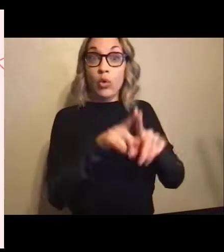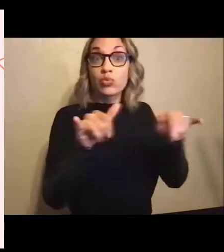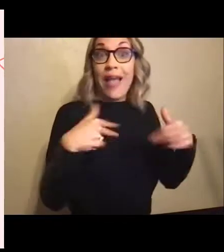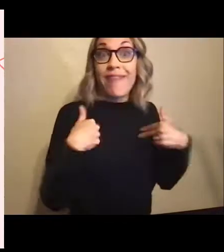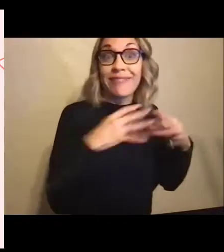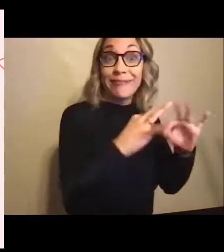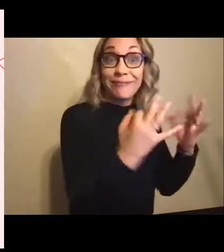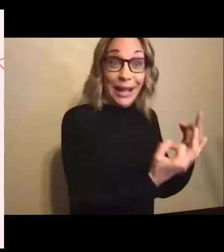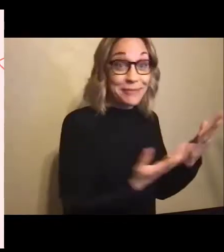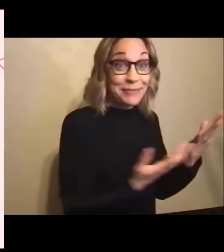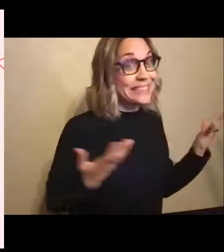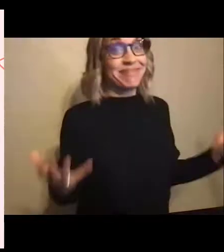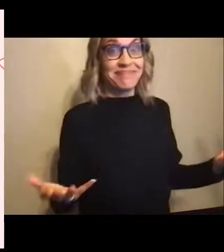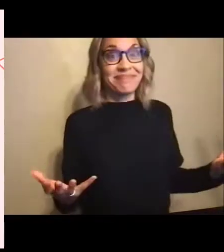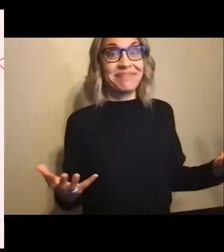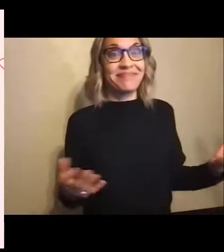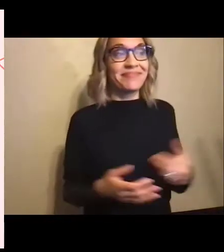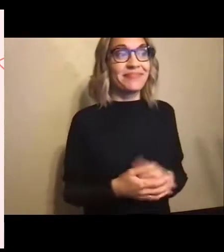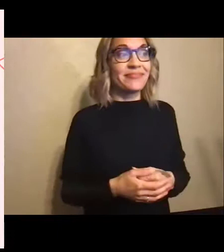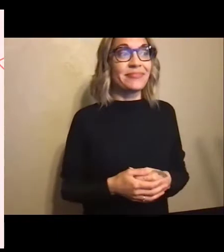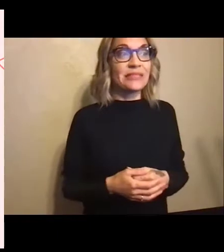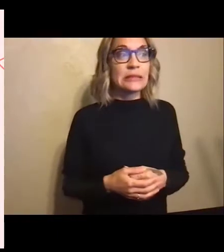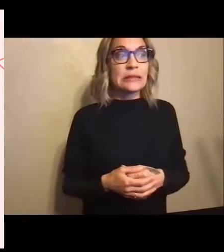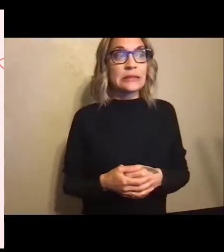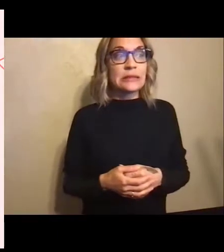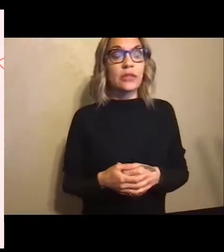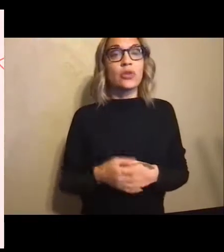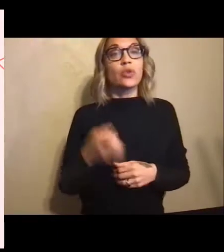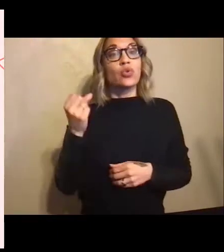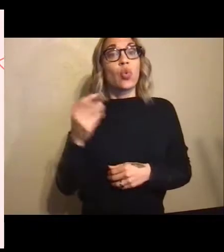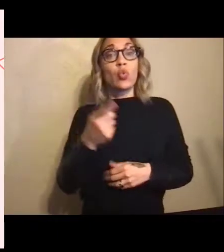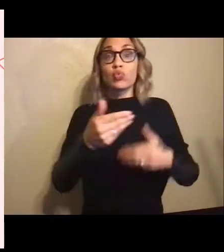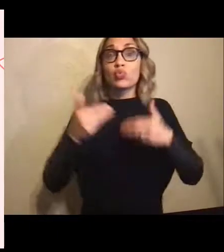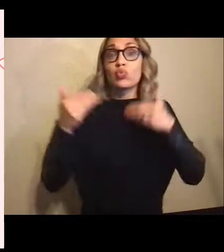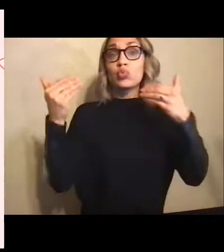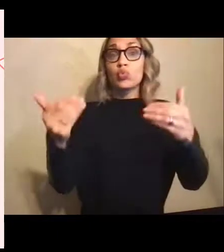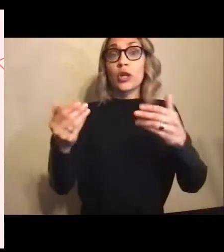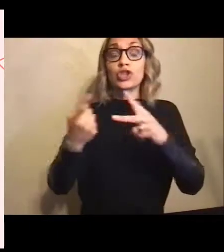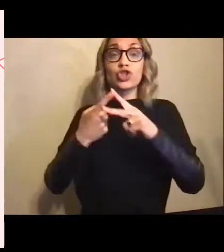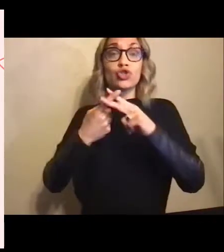how to manage this. Maybe you also have a family.